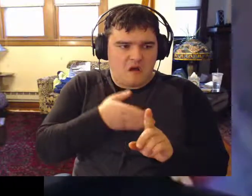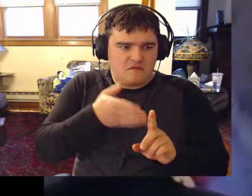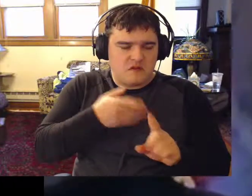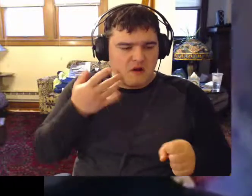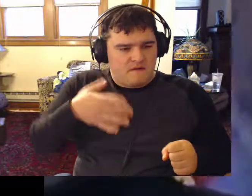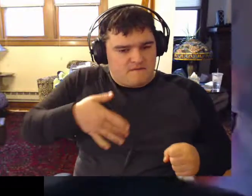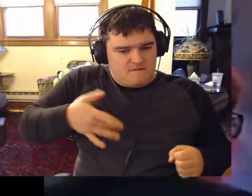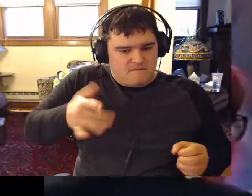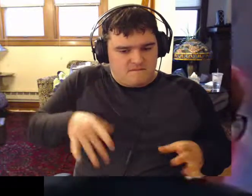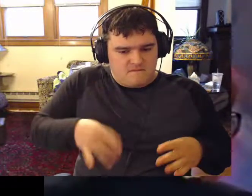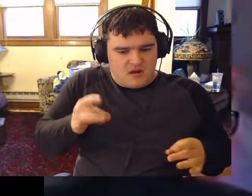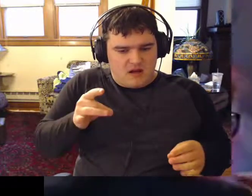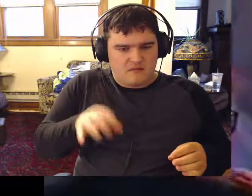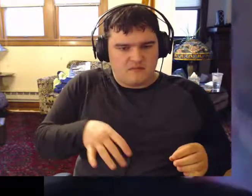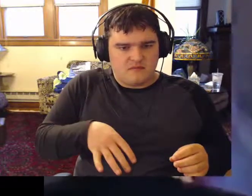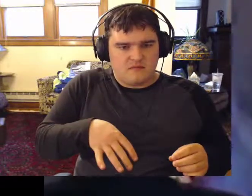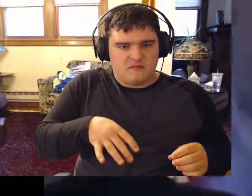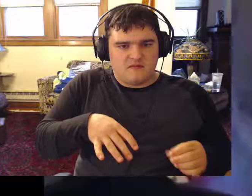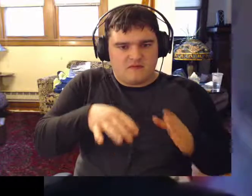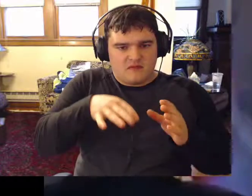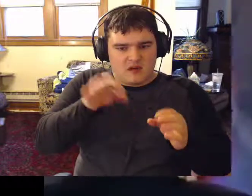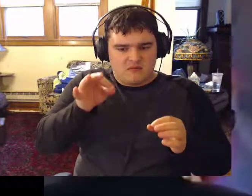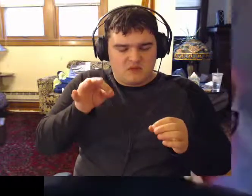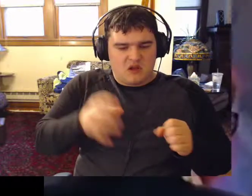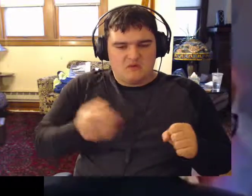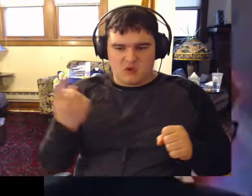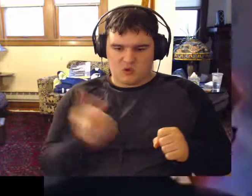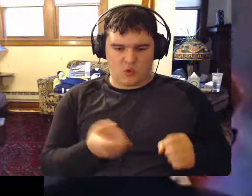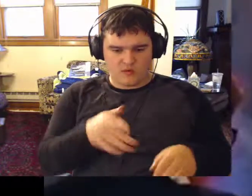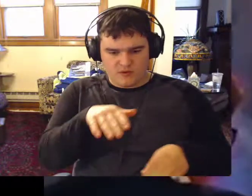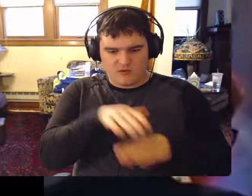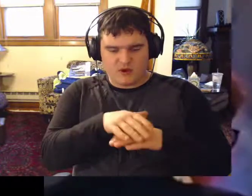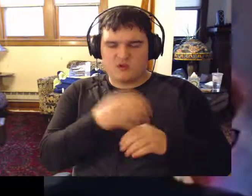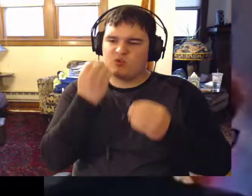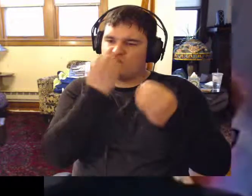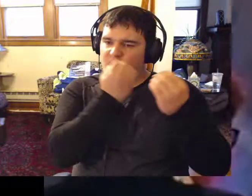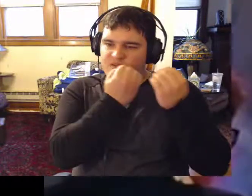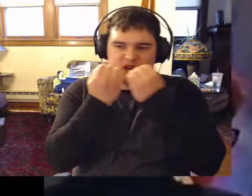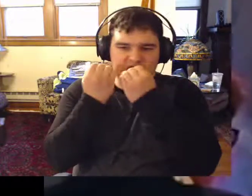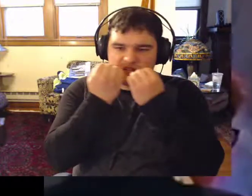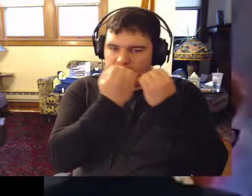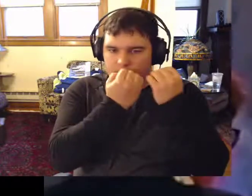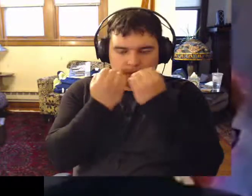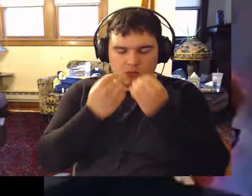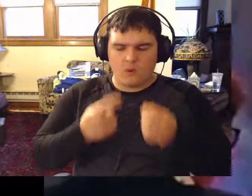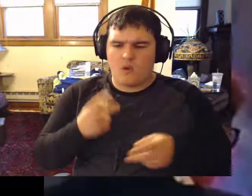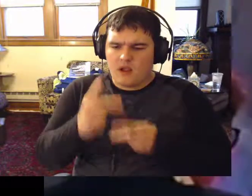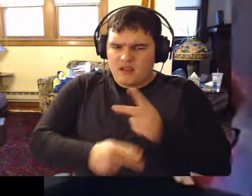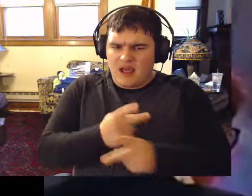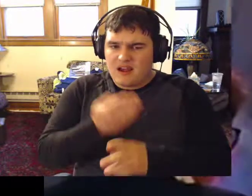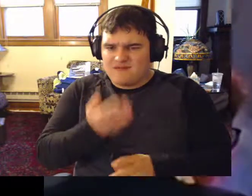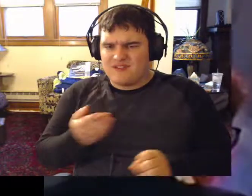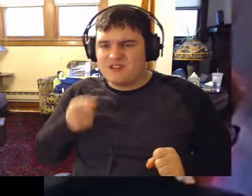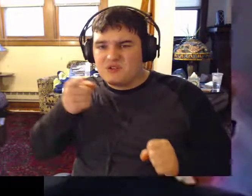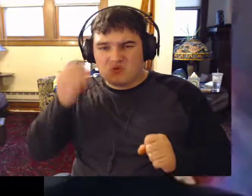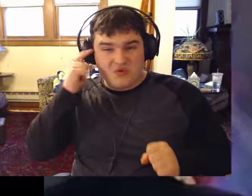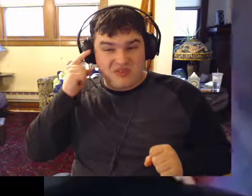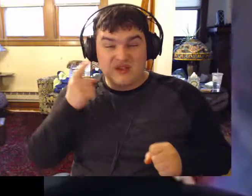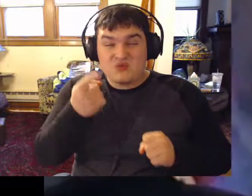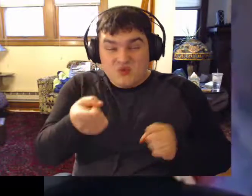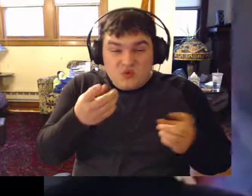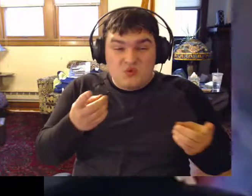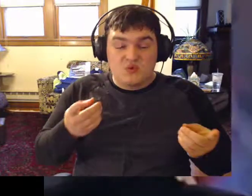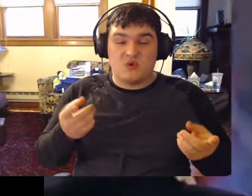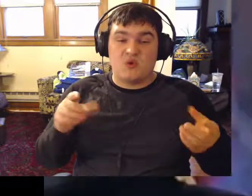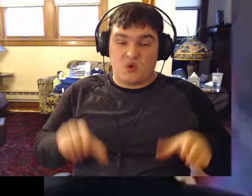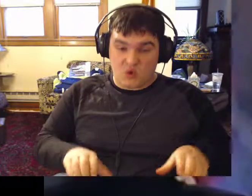desks, chewing on their fingernails. What kind of things do you think you could